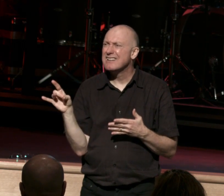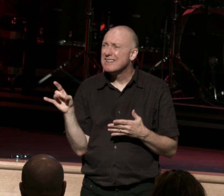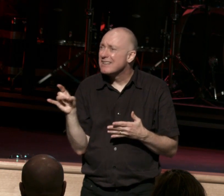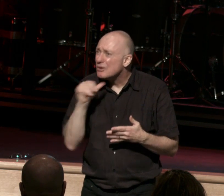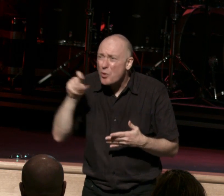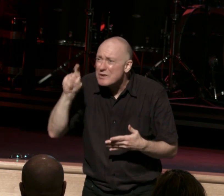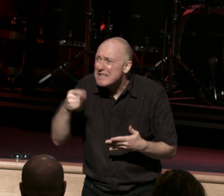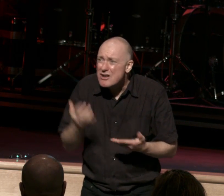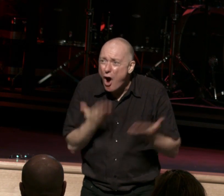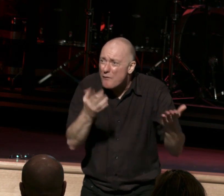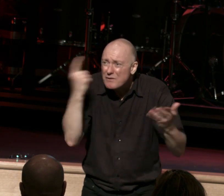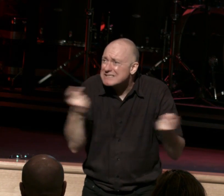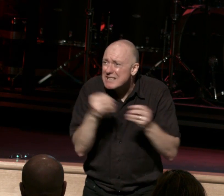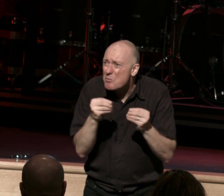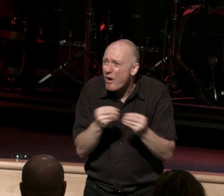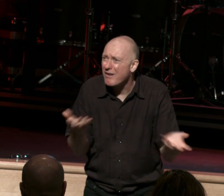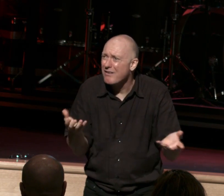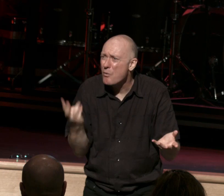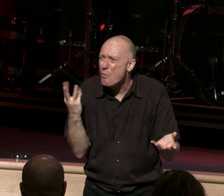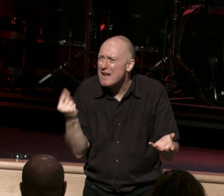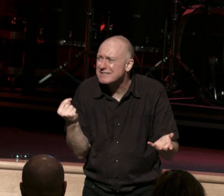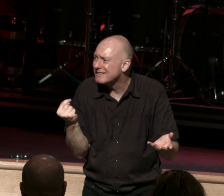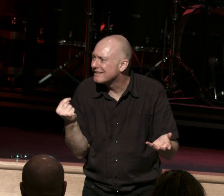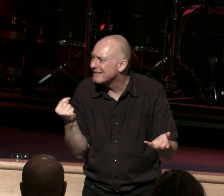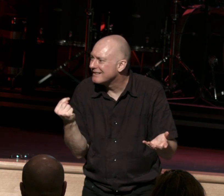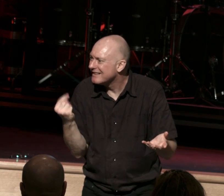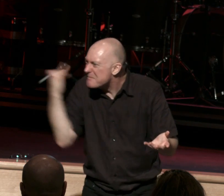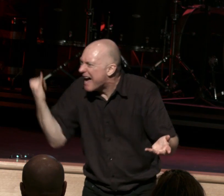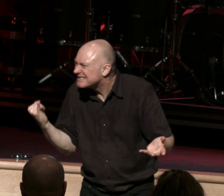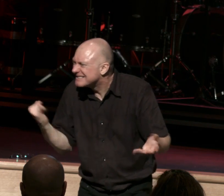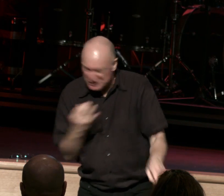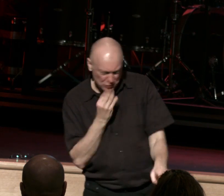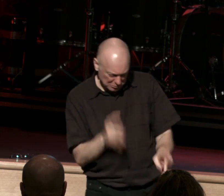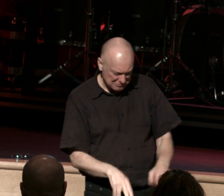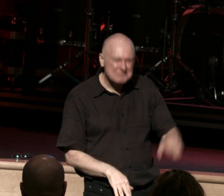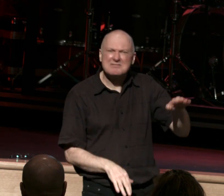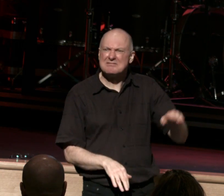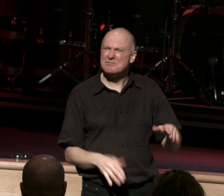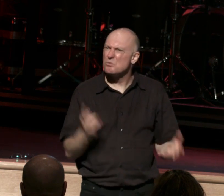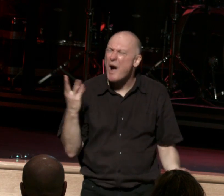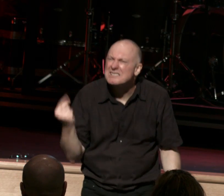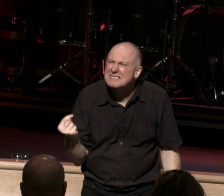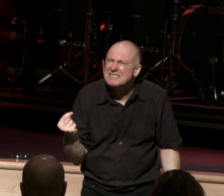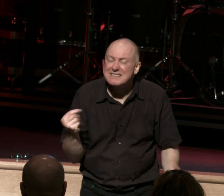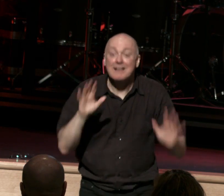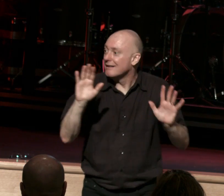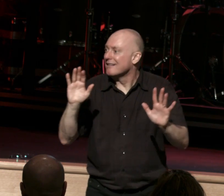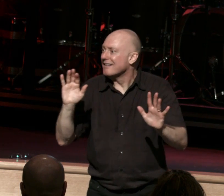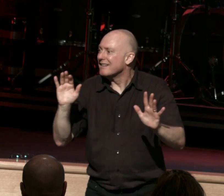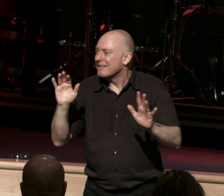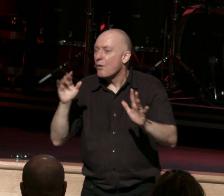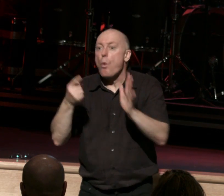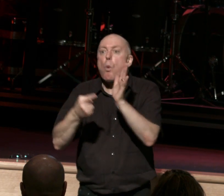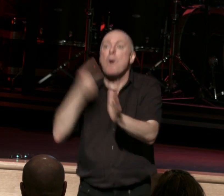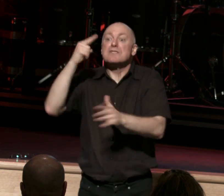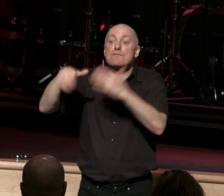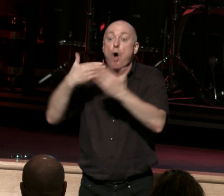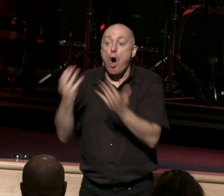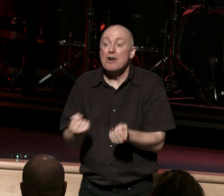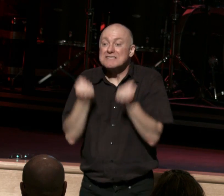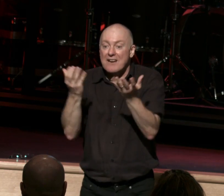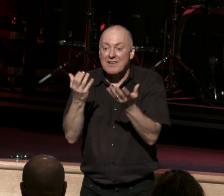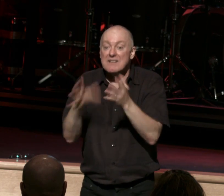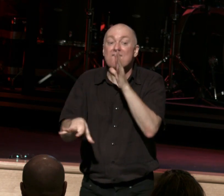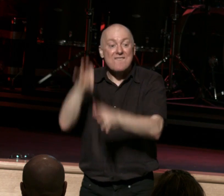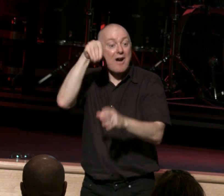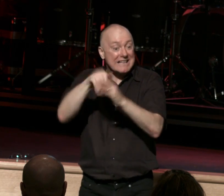18? No longer any offering for sin? Imagine wrestling with that, but that is the truth. This is the glory found in the once for